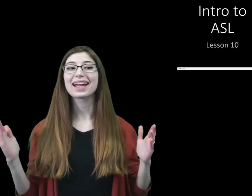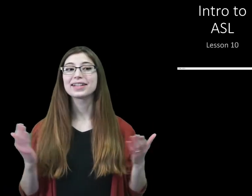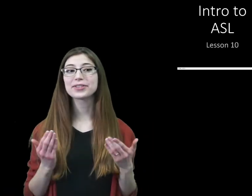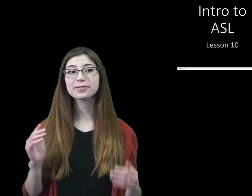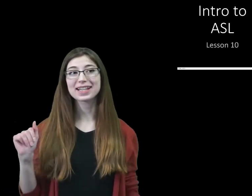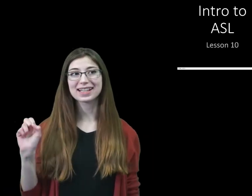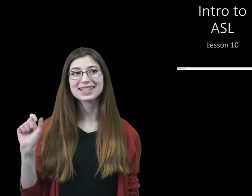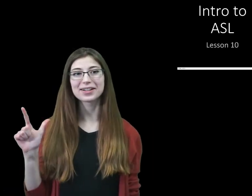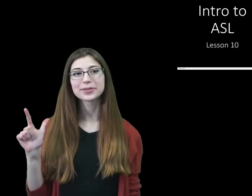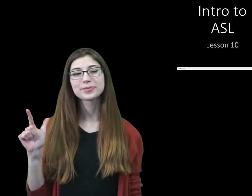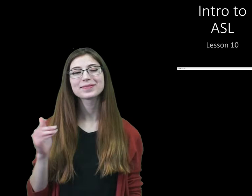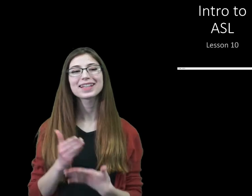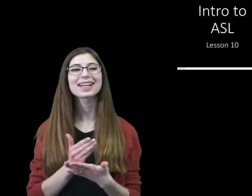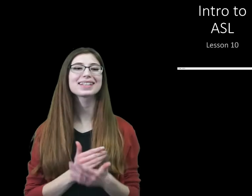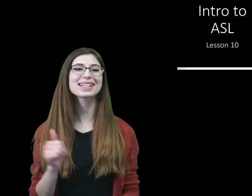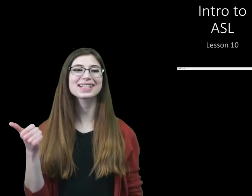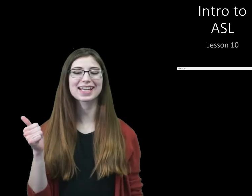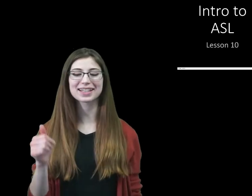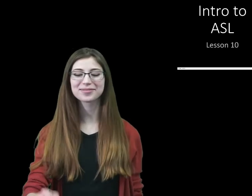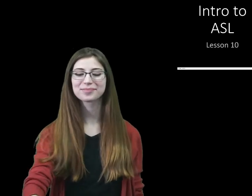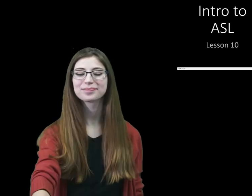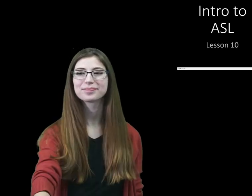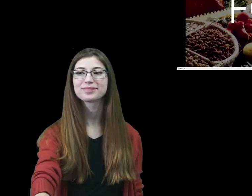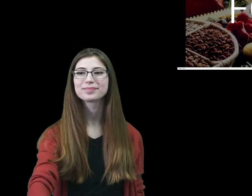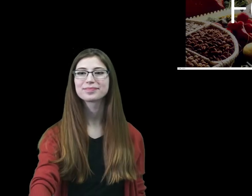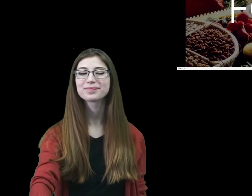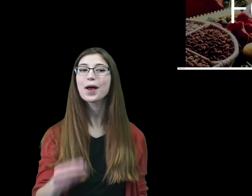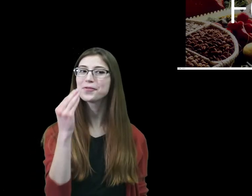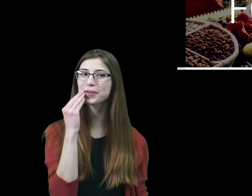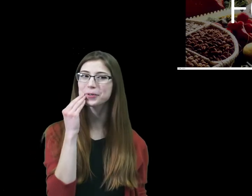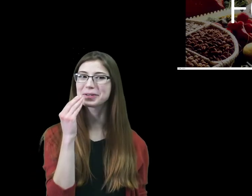Intro to ASL. Lesson 10. Food.